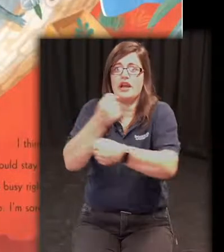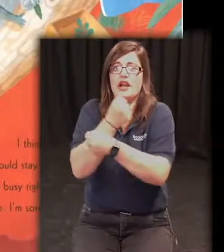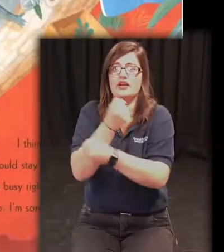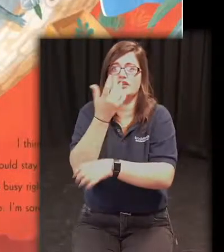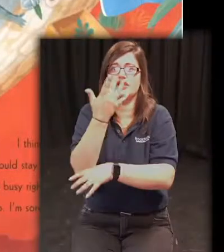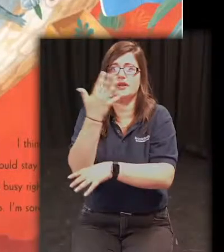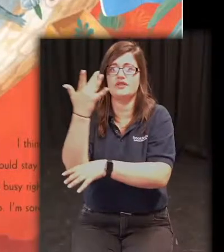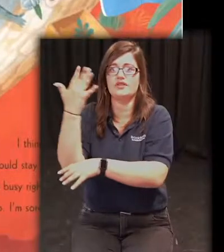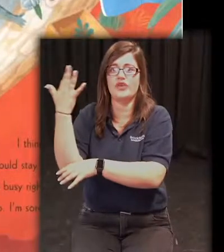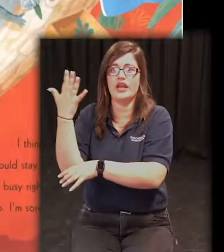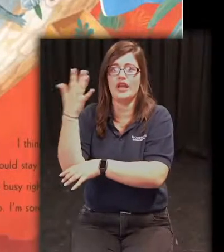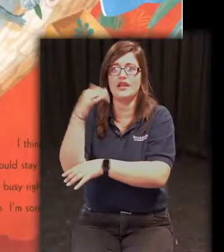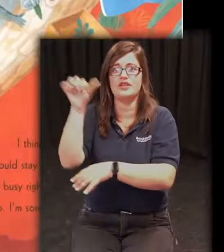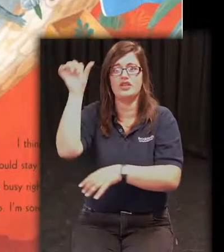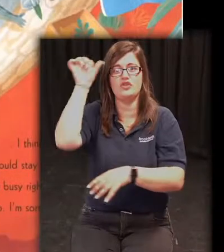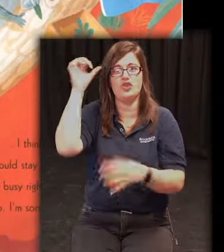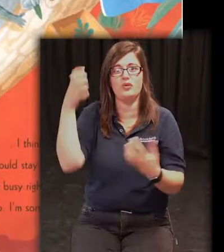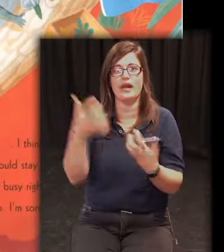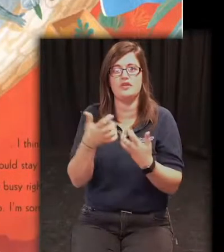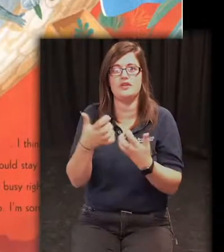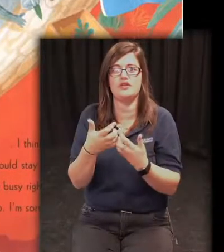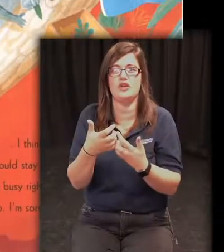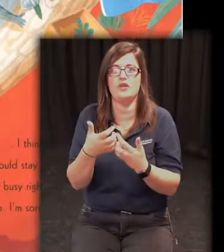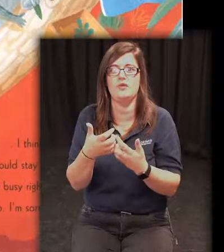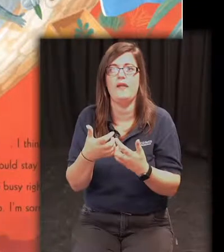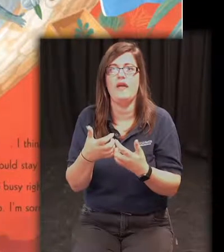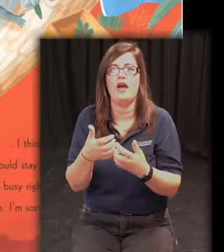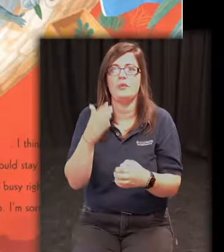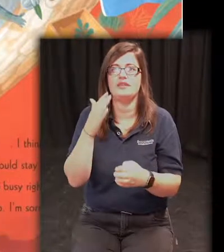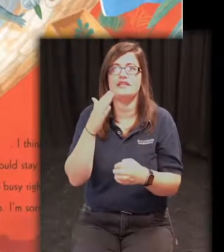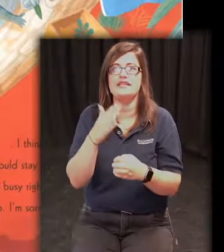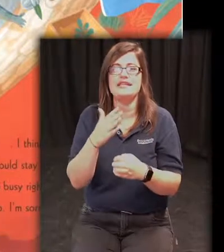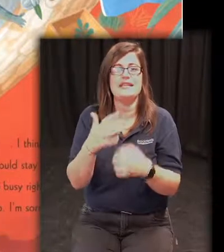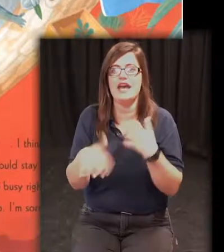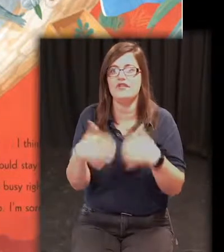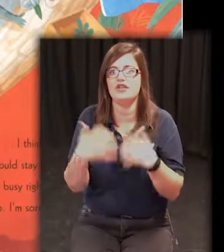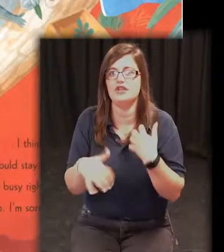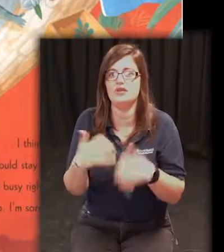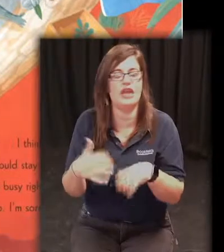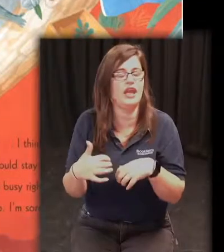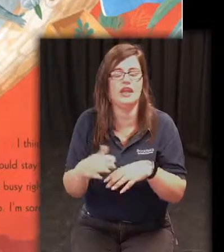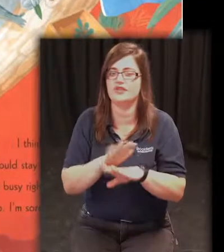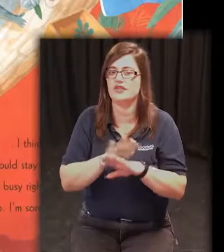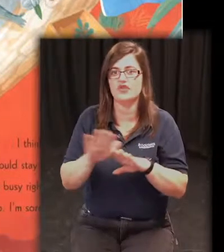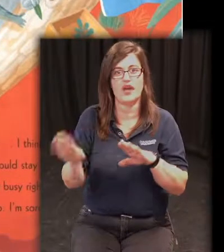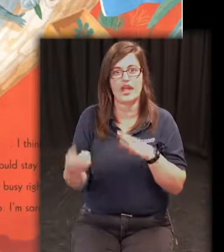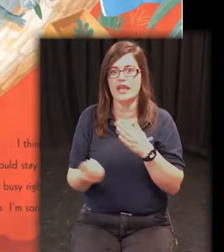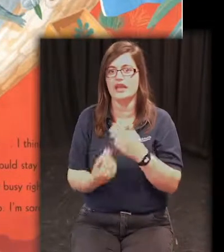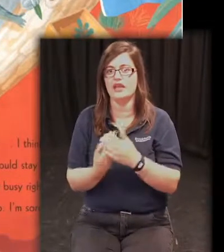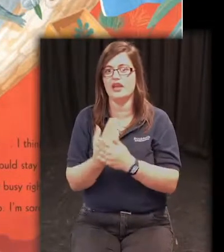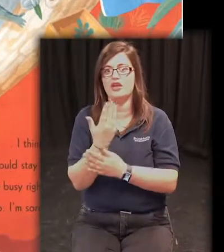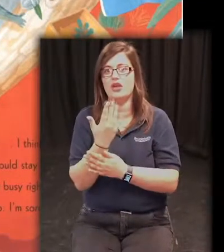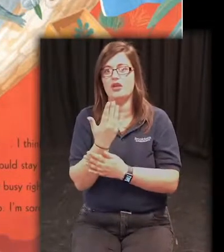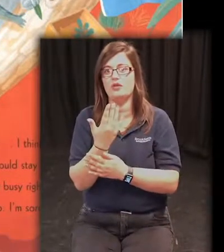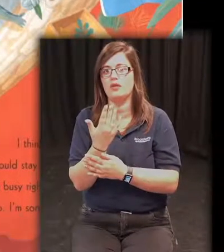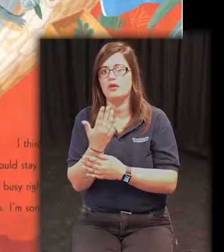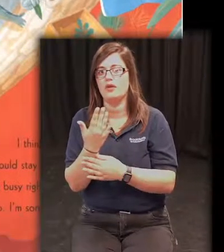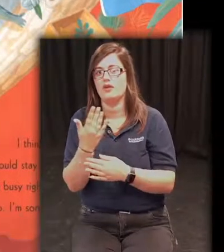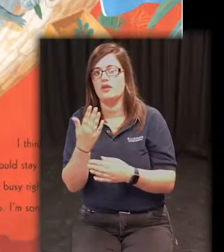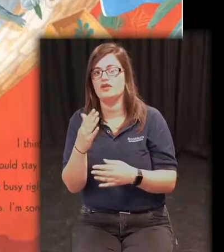clung to his tree as he knew how to do and was never too keen to try anything new. So